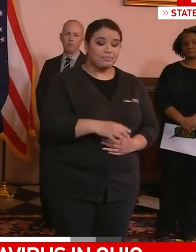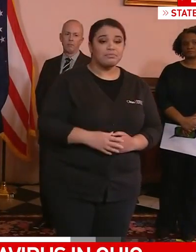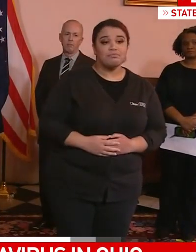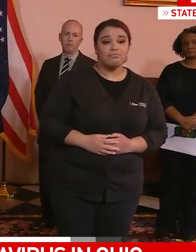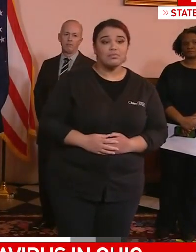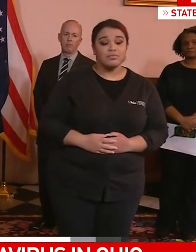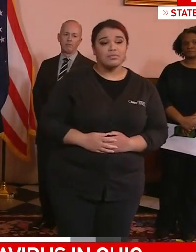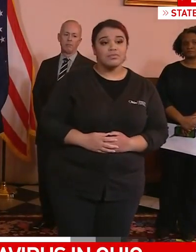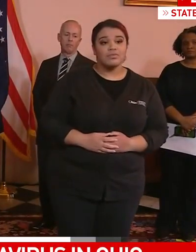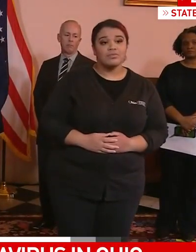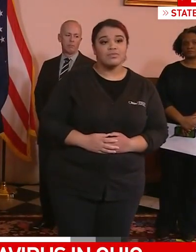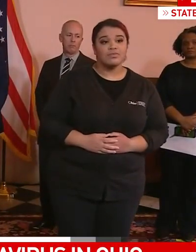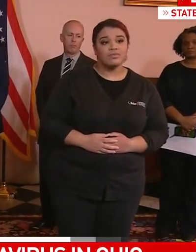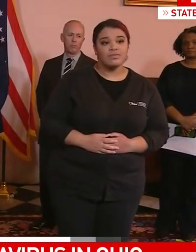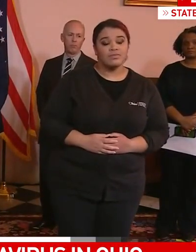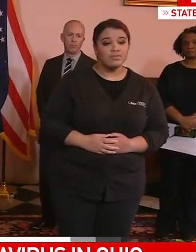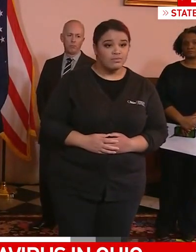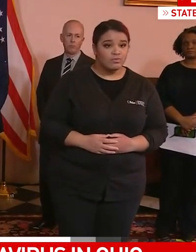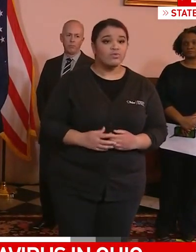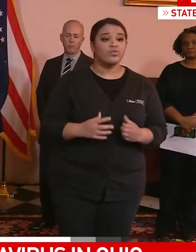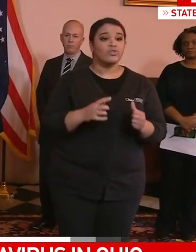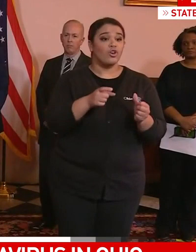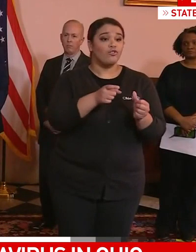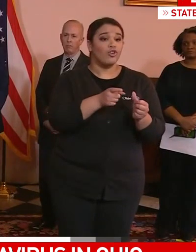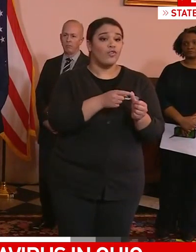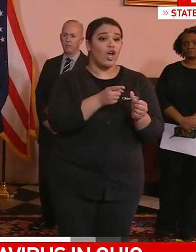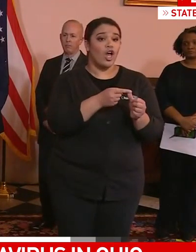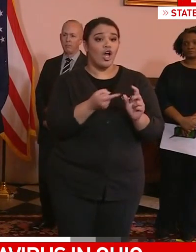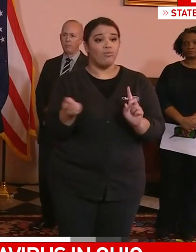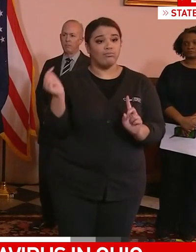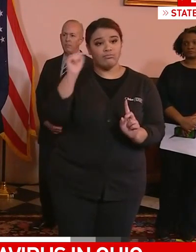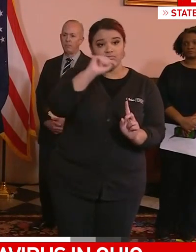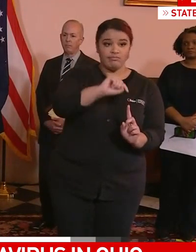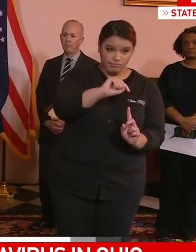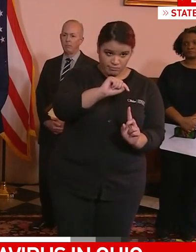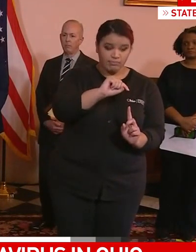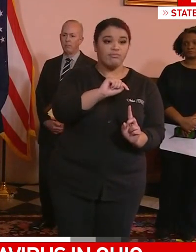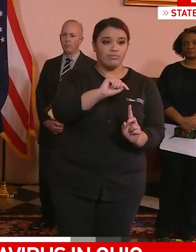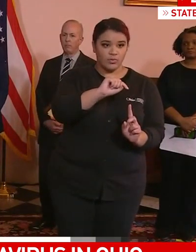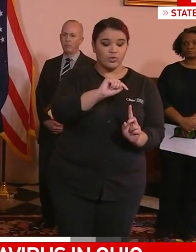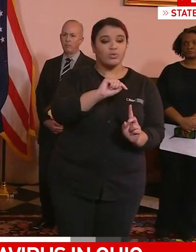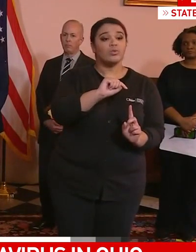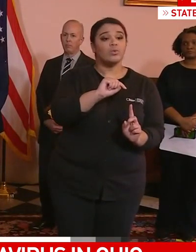yesterday's announcement in regard to the election.